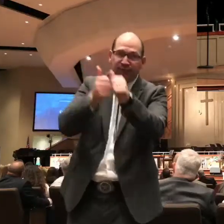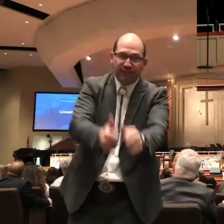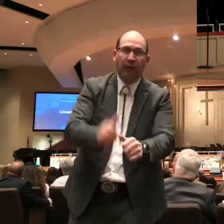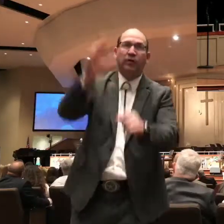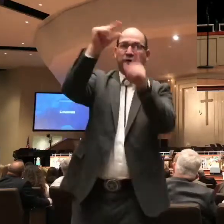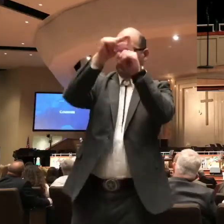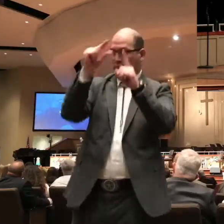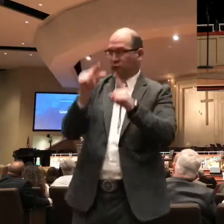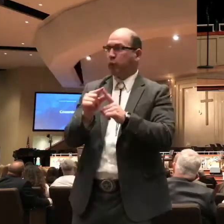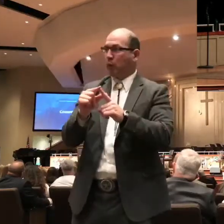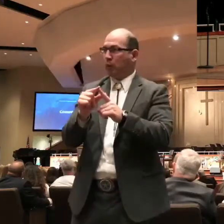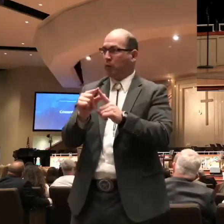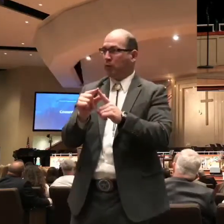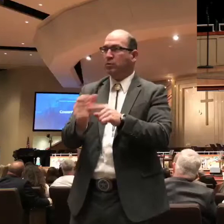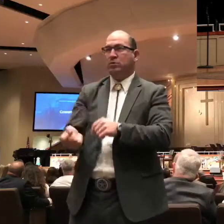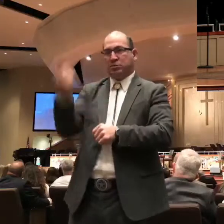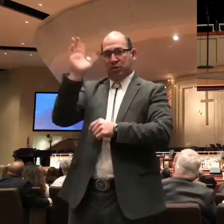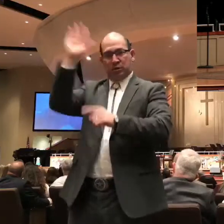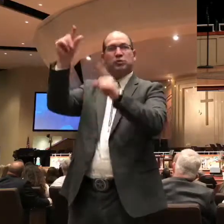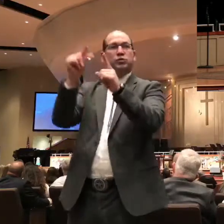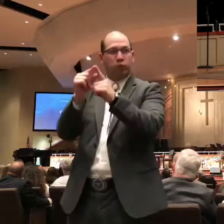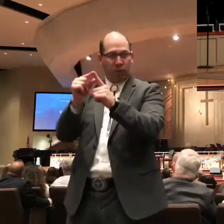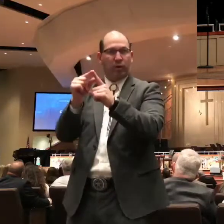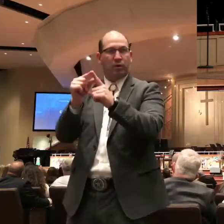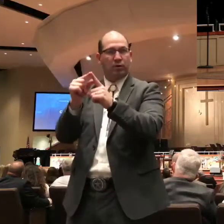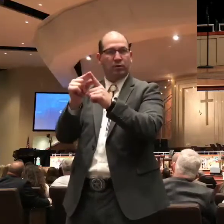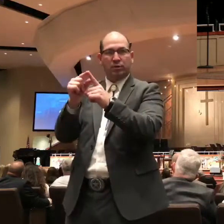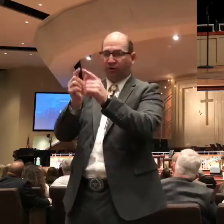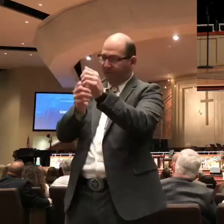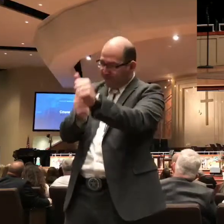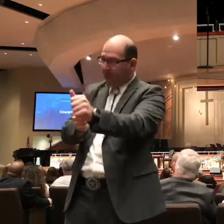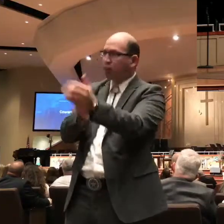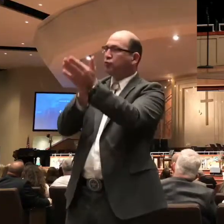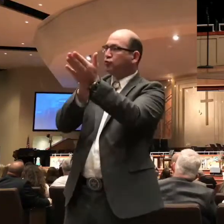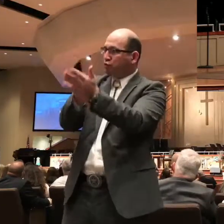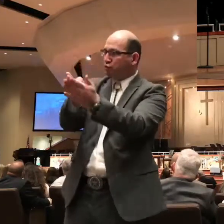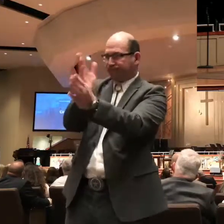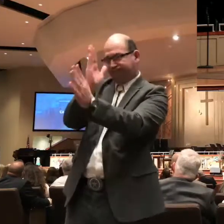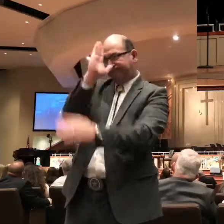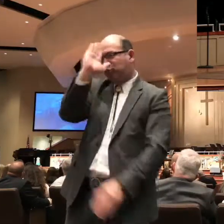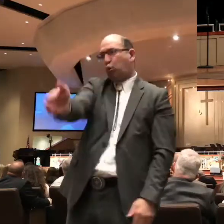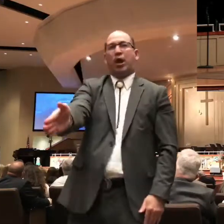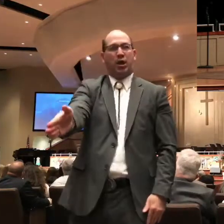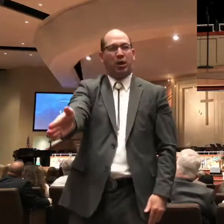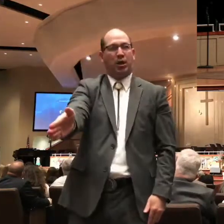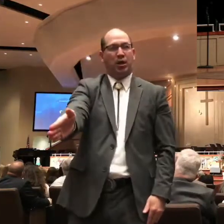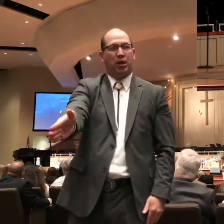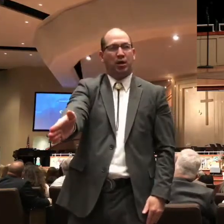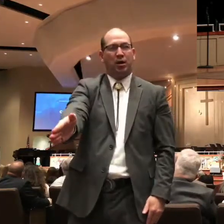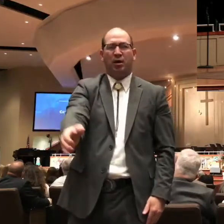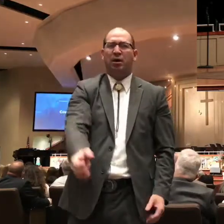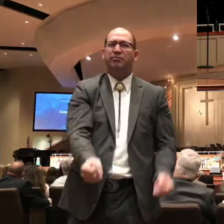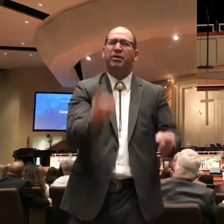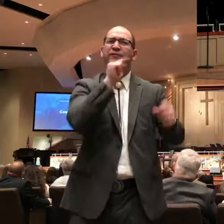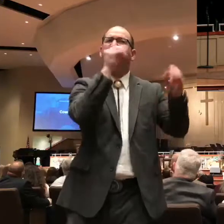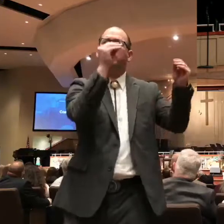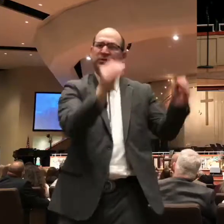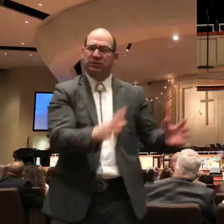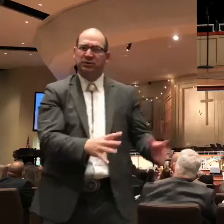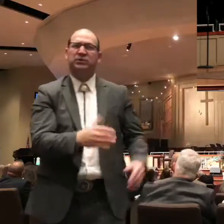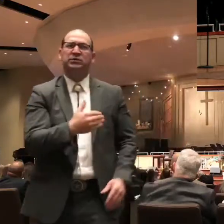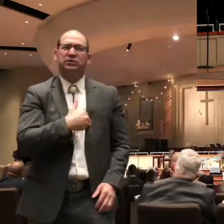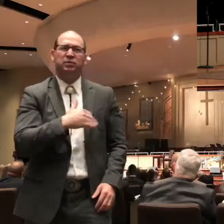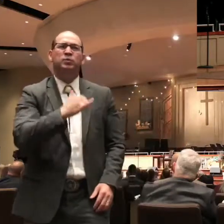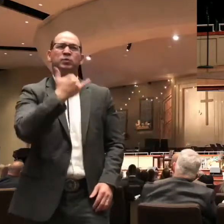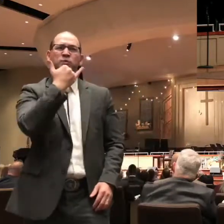and faithfully pursuing the truth and guided by the Holy Spirit every step of the way. These false teachers have a deviant reputation.